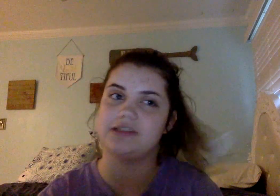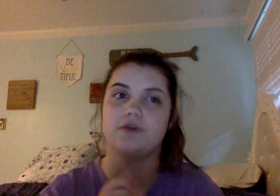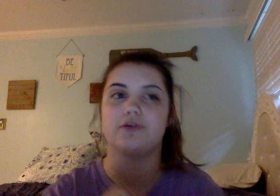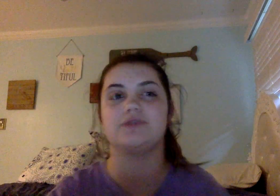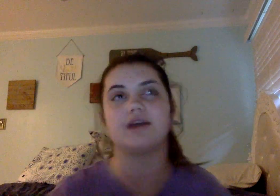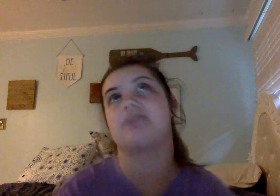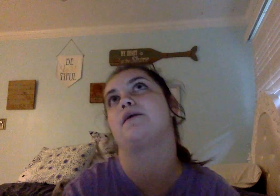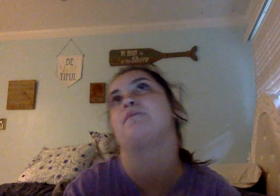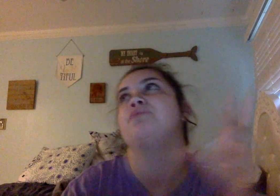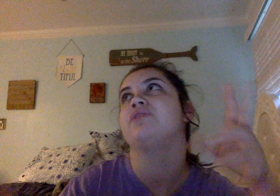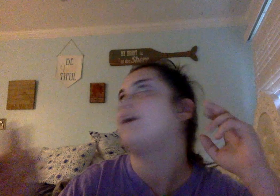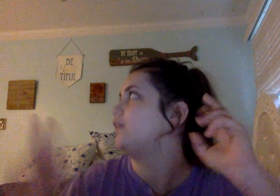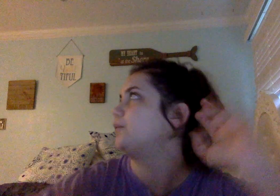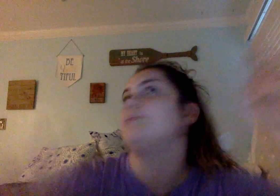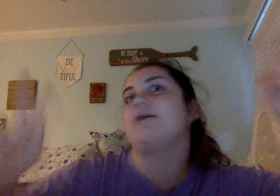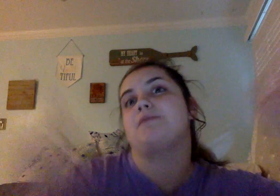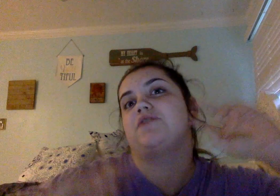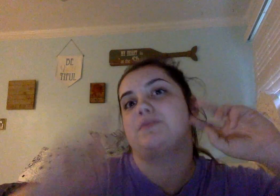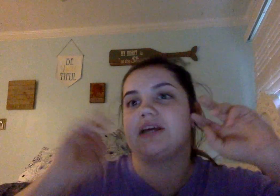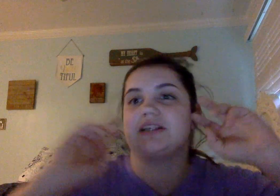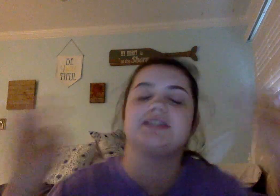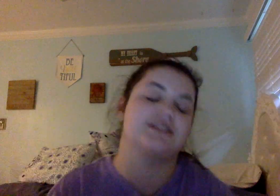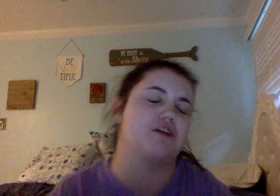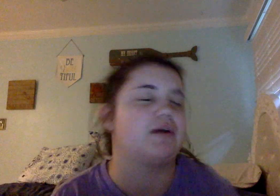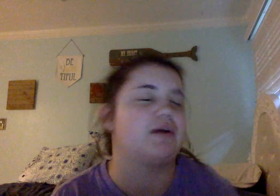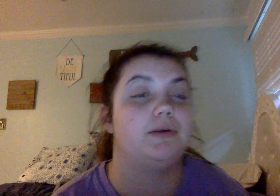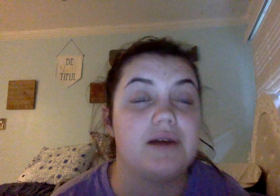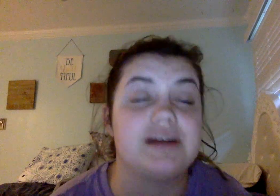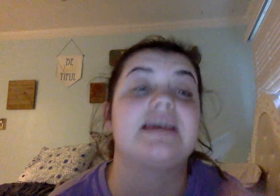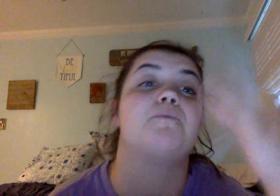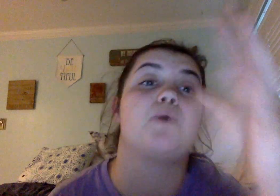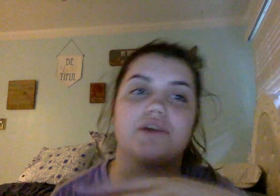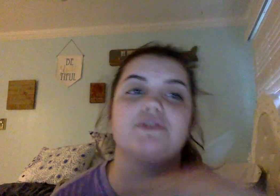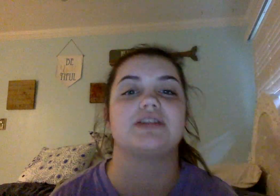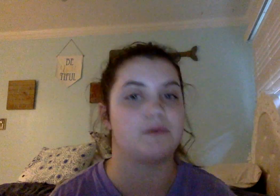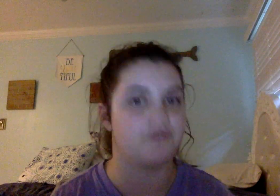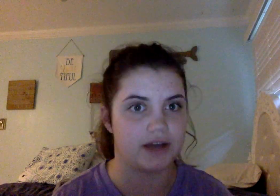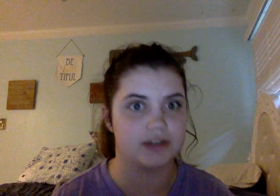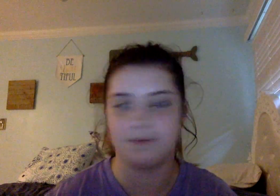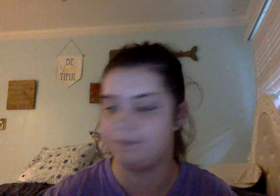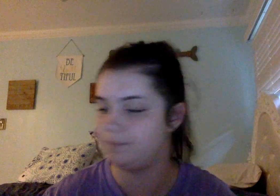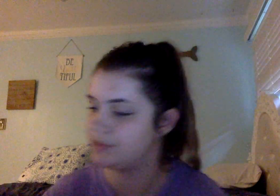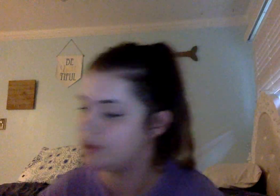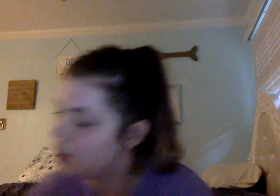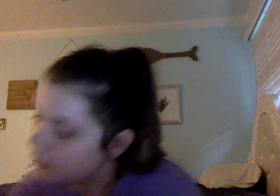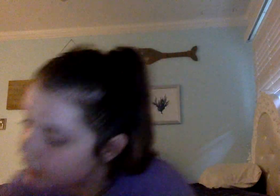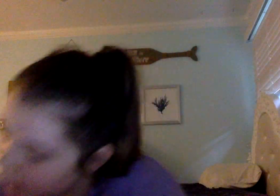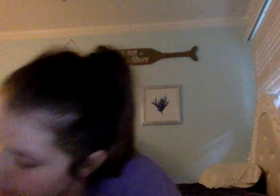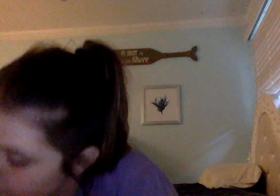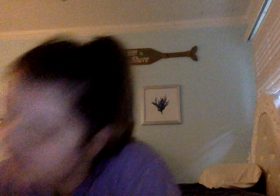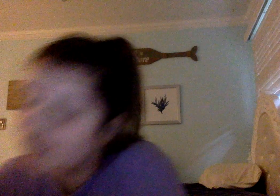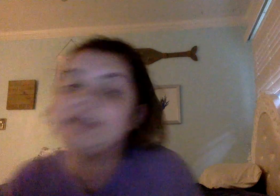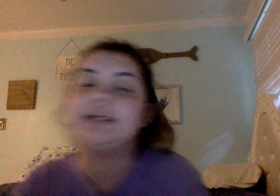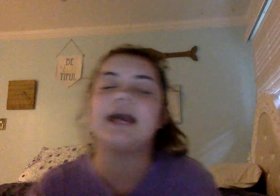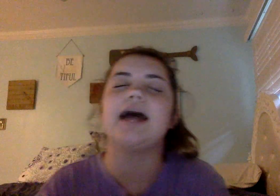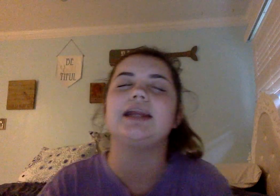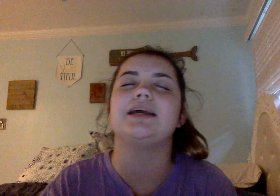Don't use like the blueberry muffin mix, because that's not real blueberries and it won't give you the same effect. Okay. Get